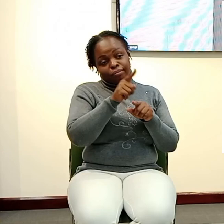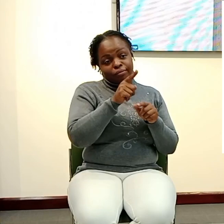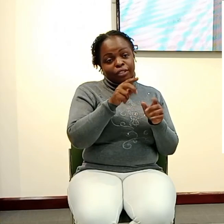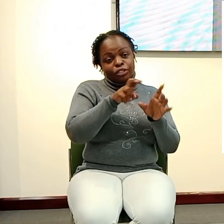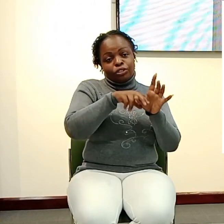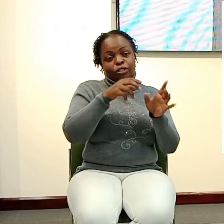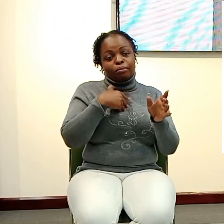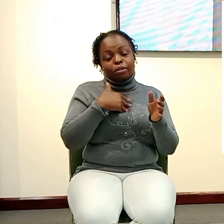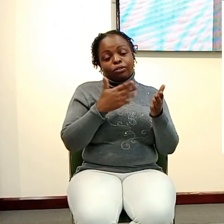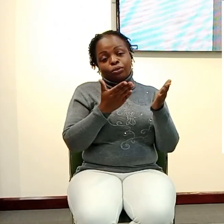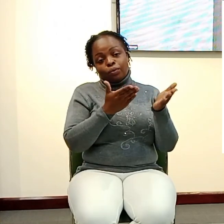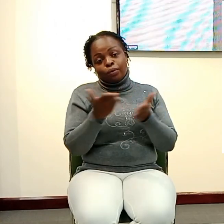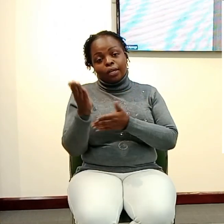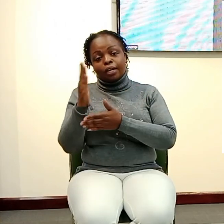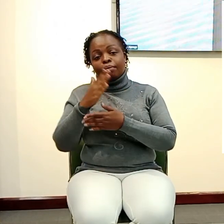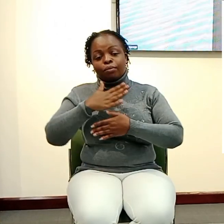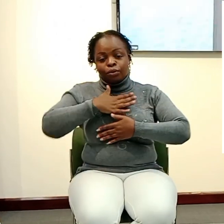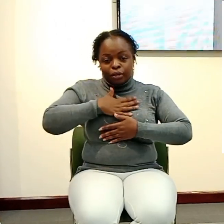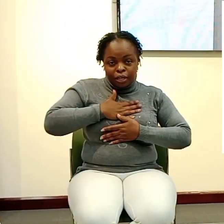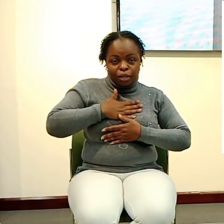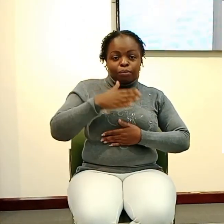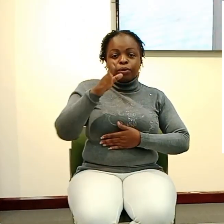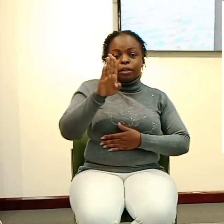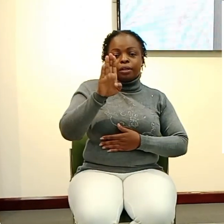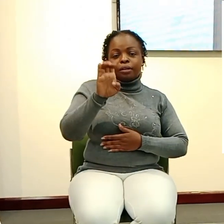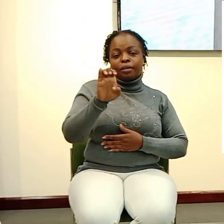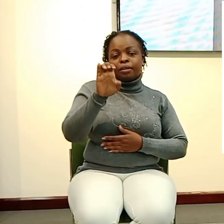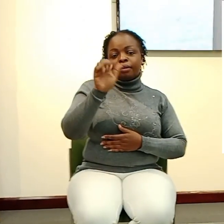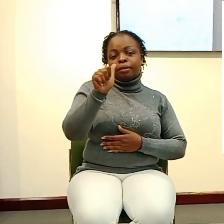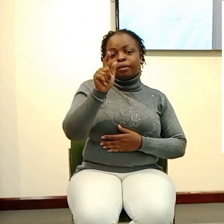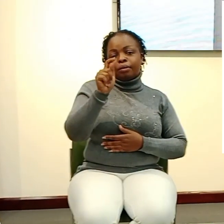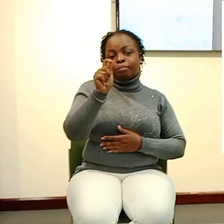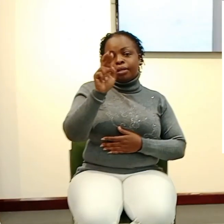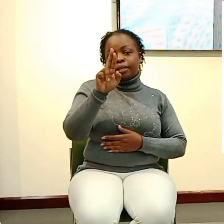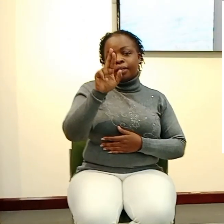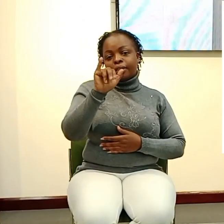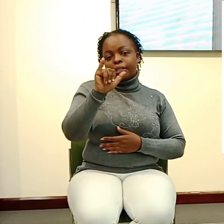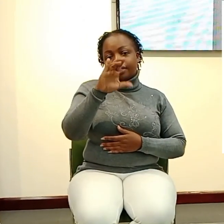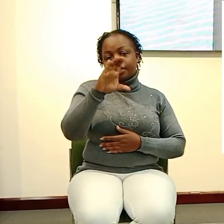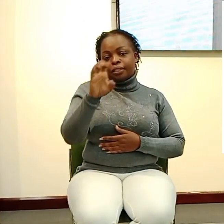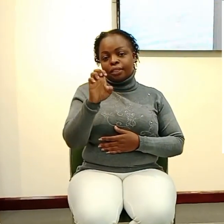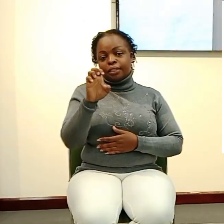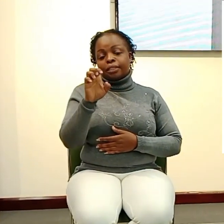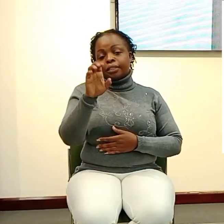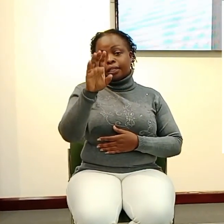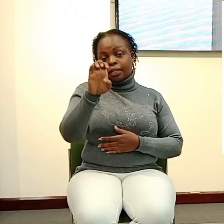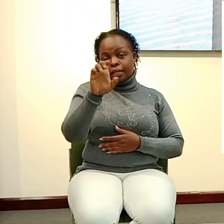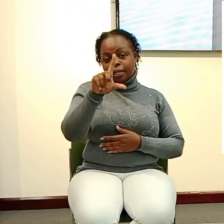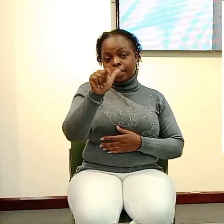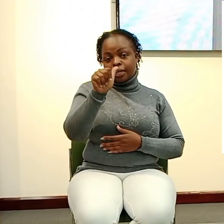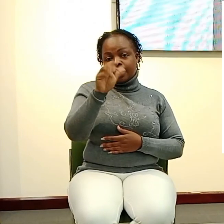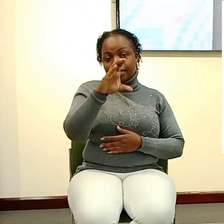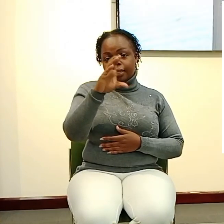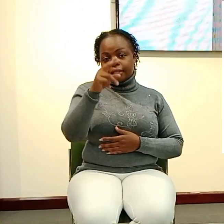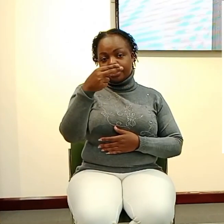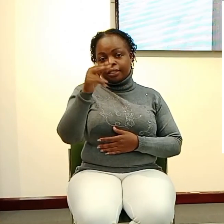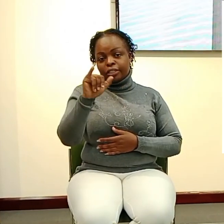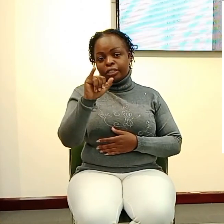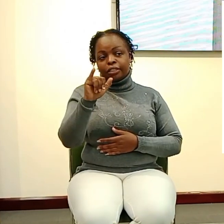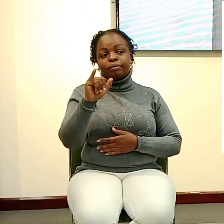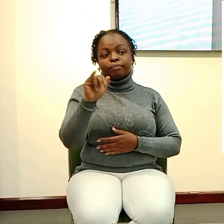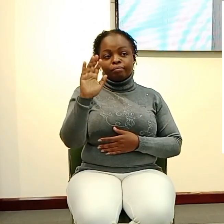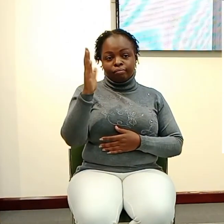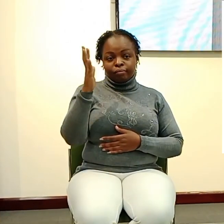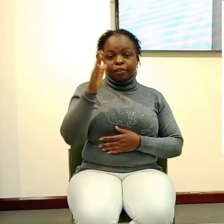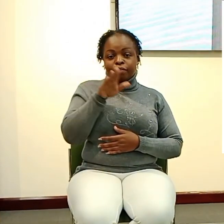welcoming Honorable Beatrice Elachi, who is currently the only elected